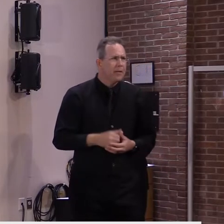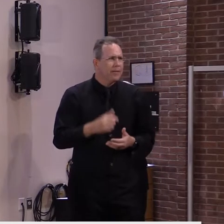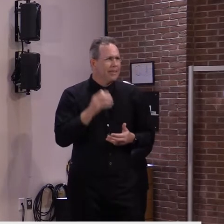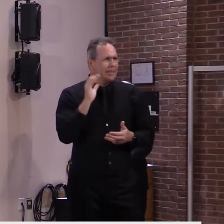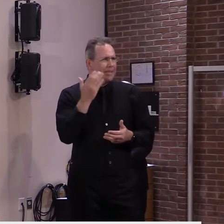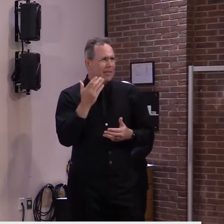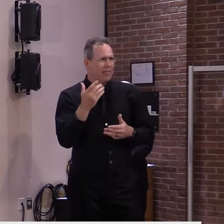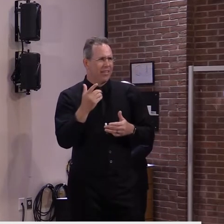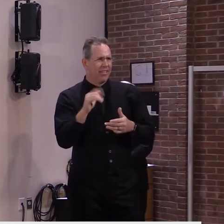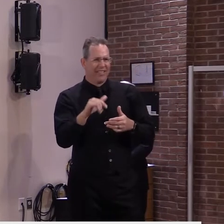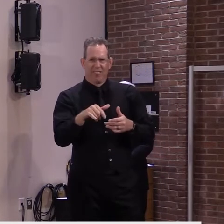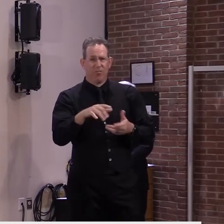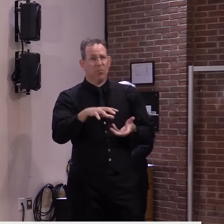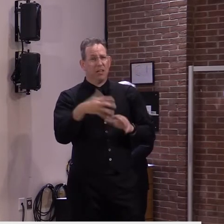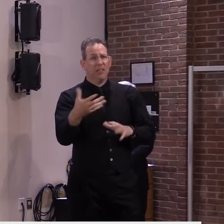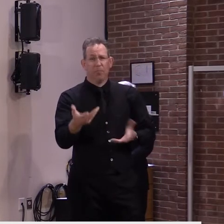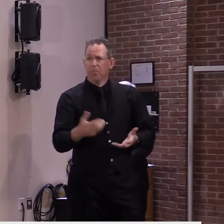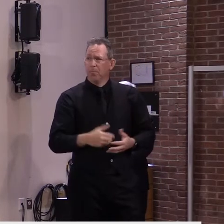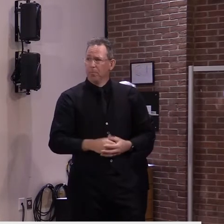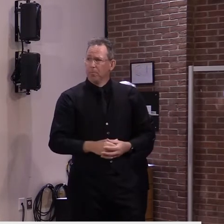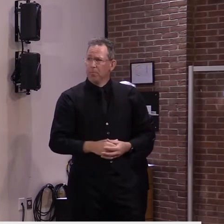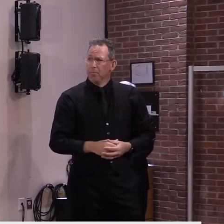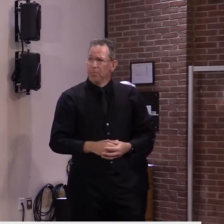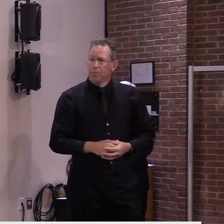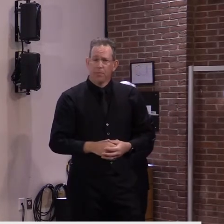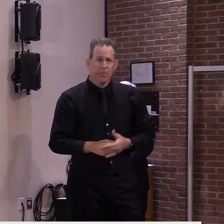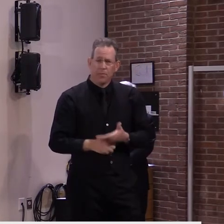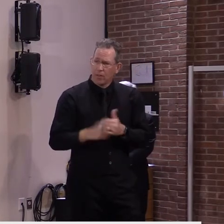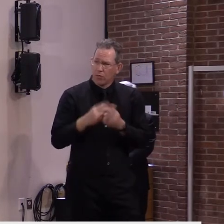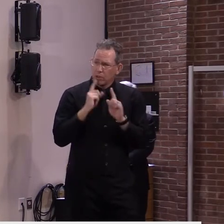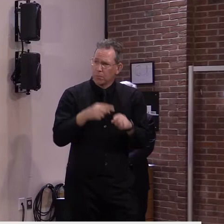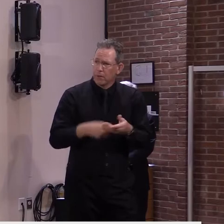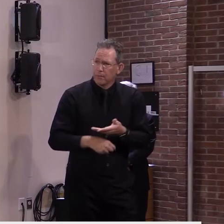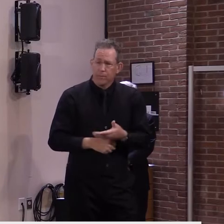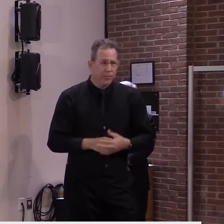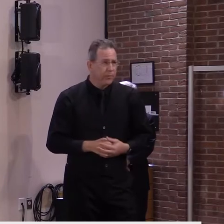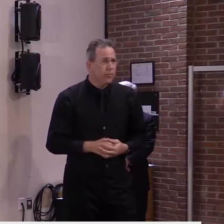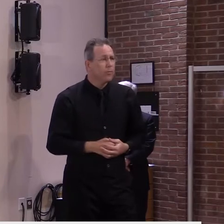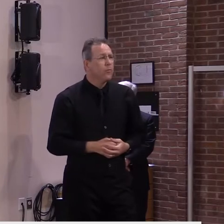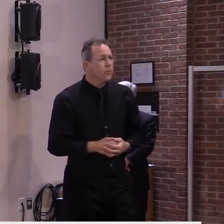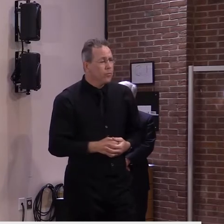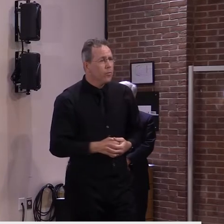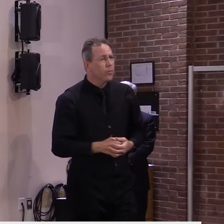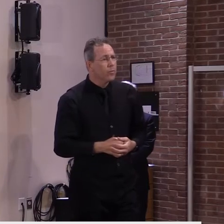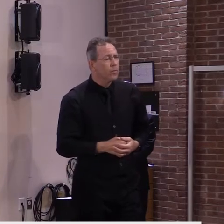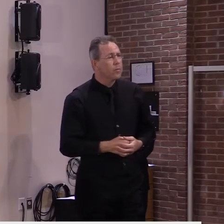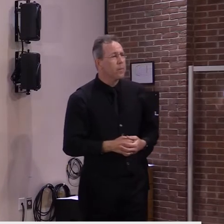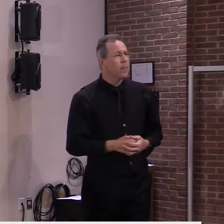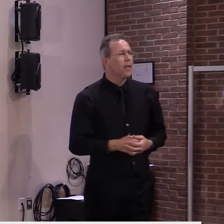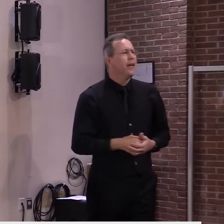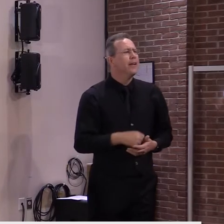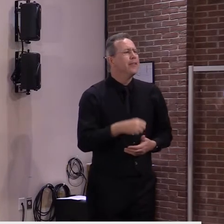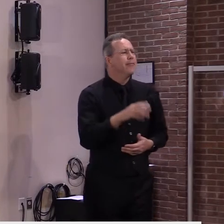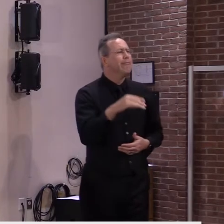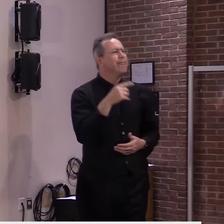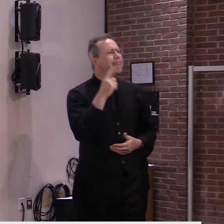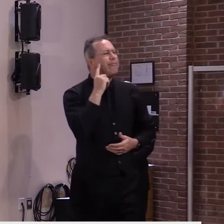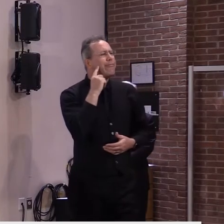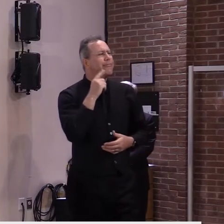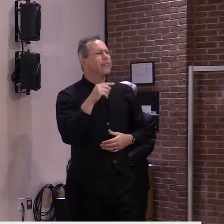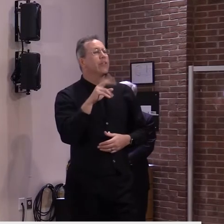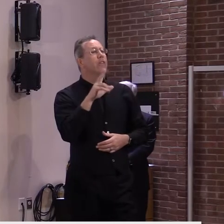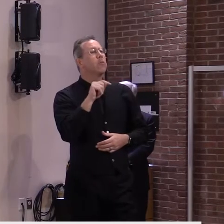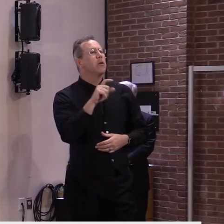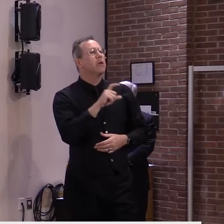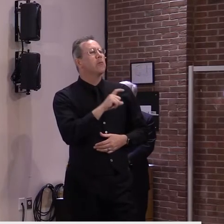inconsistency. Yeah, I am aware as well that the VPA has requested that I veto it. I did take a